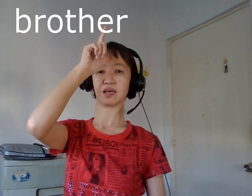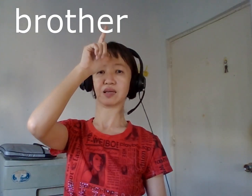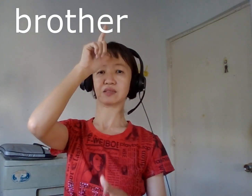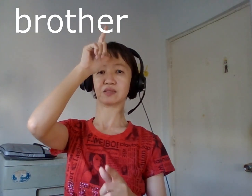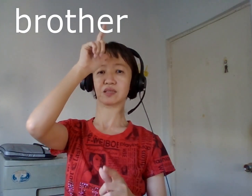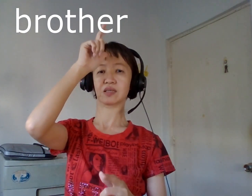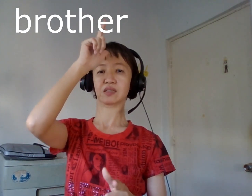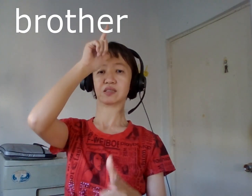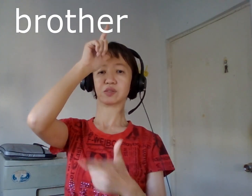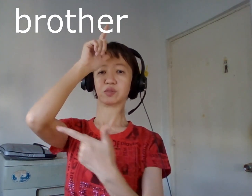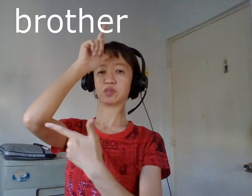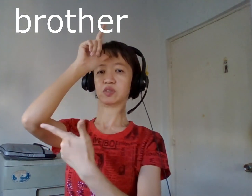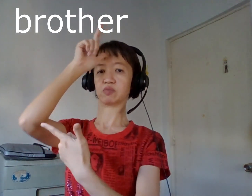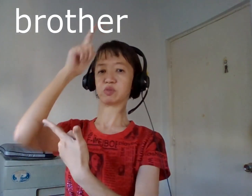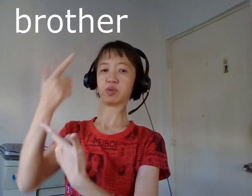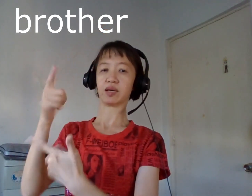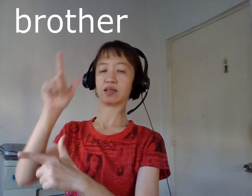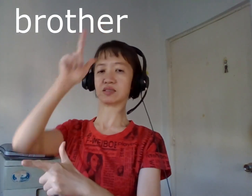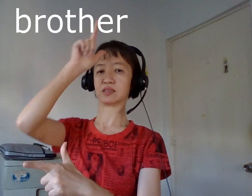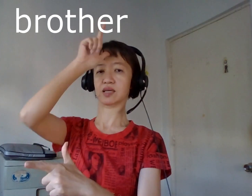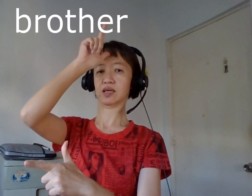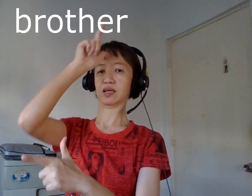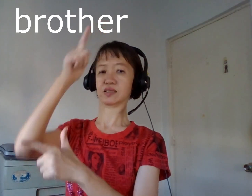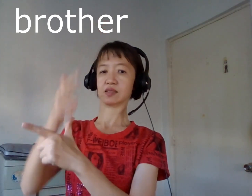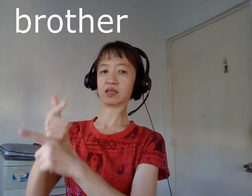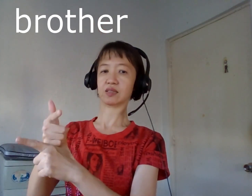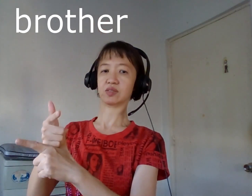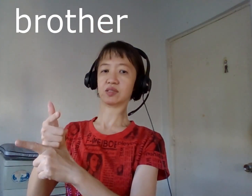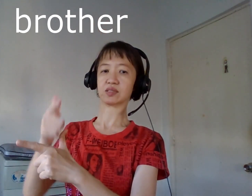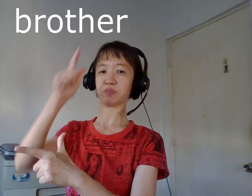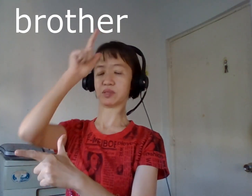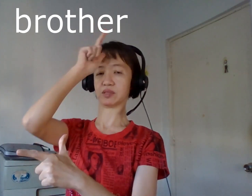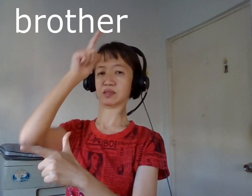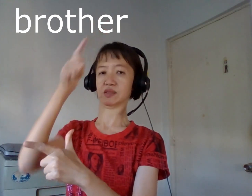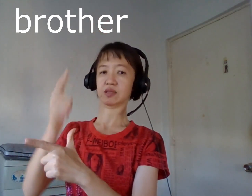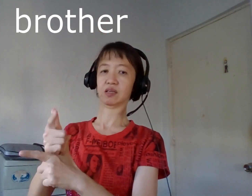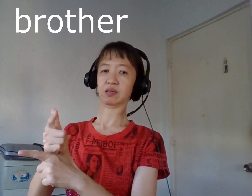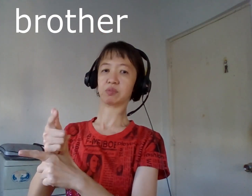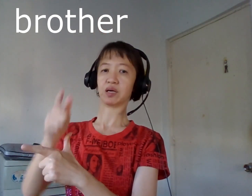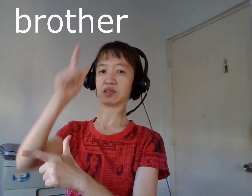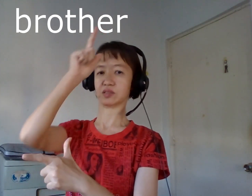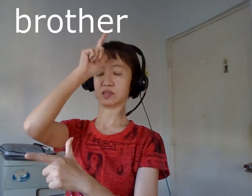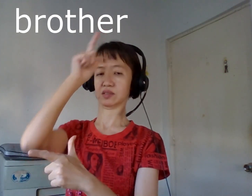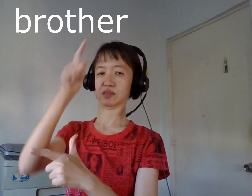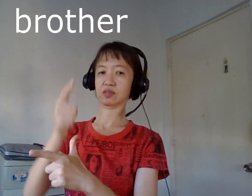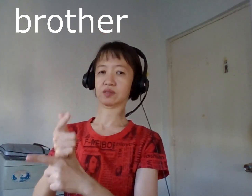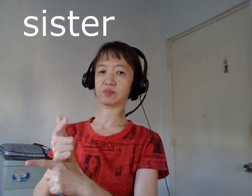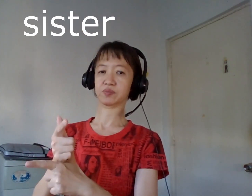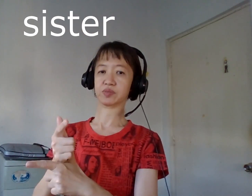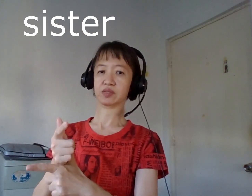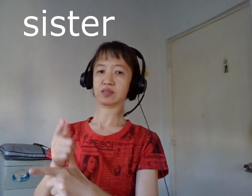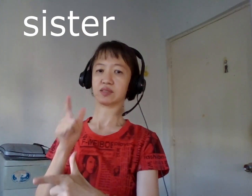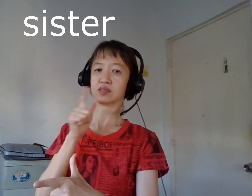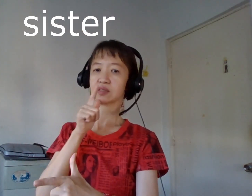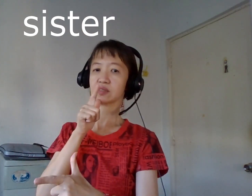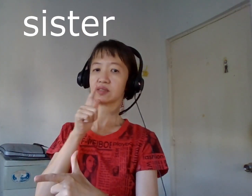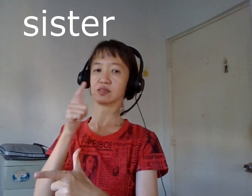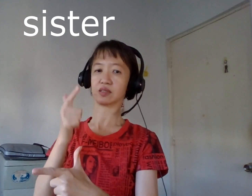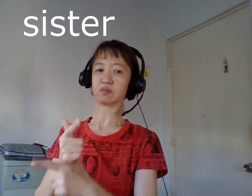sign. So you have two L's, and then you just tap it. Brother, sister, the same,